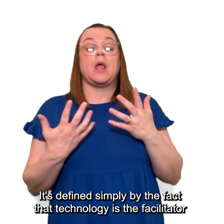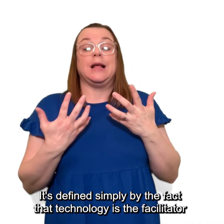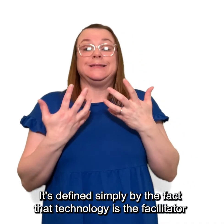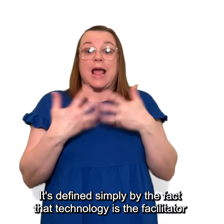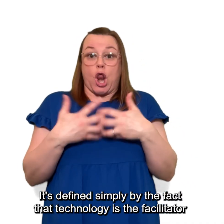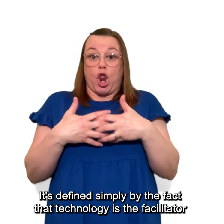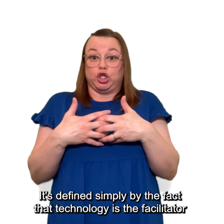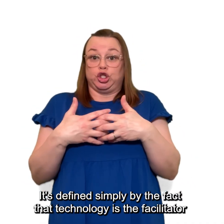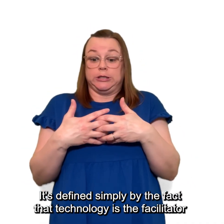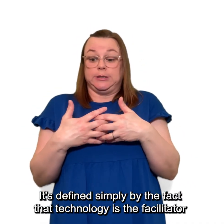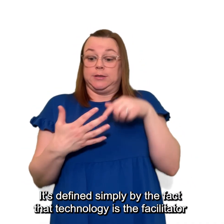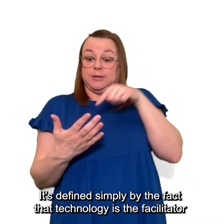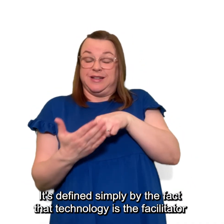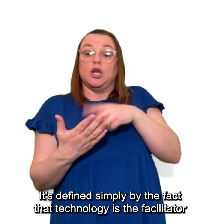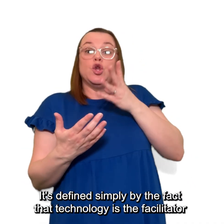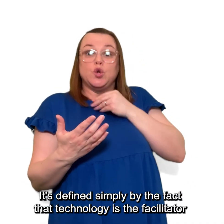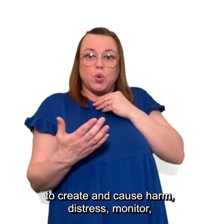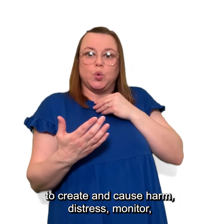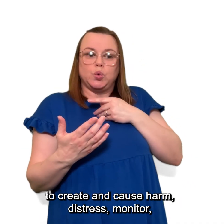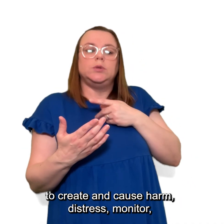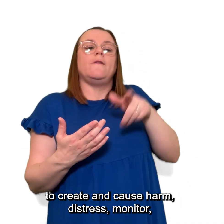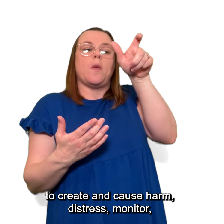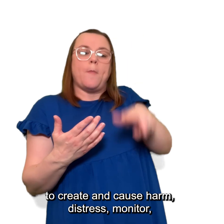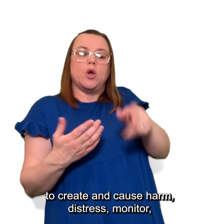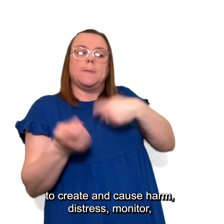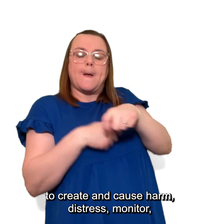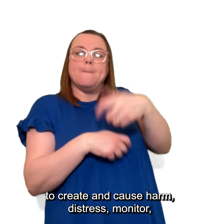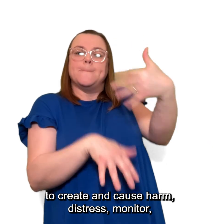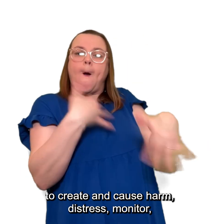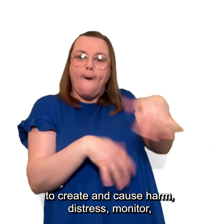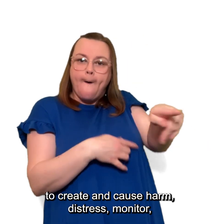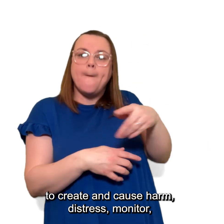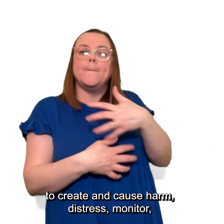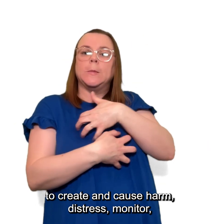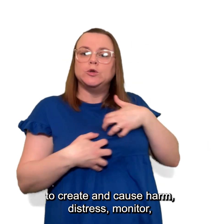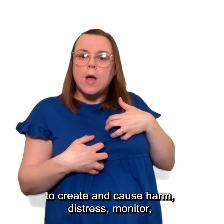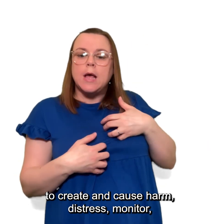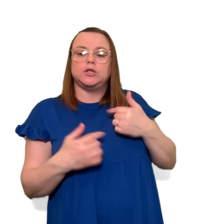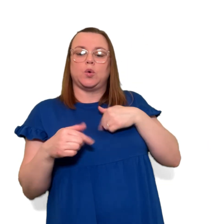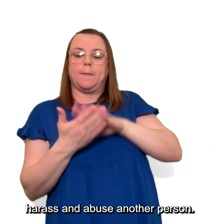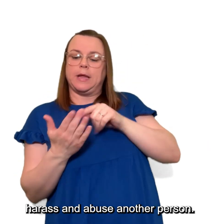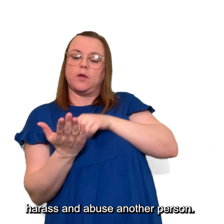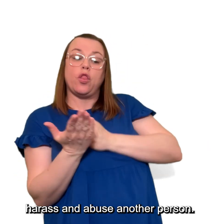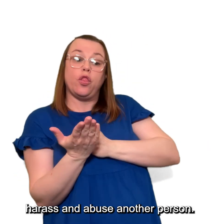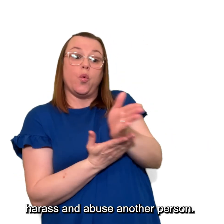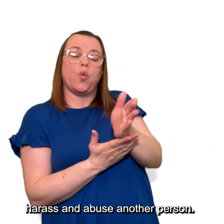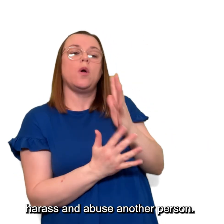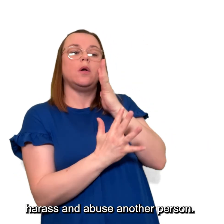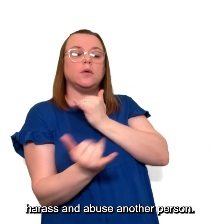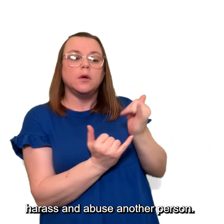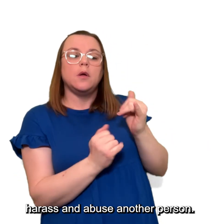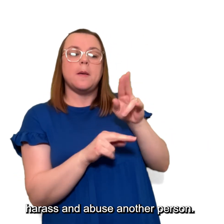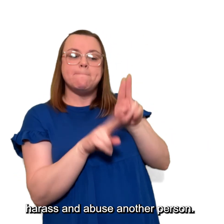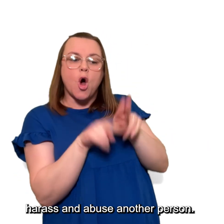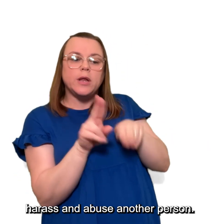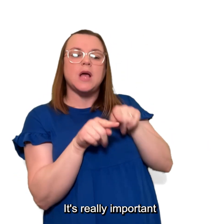fact that technology is the facilitator to create and cause harm, distress, monitor, harass and abuse